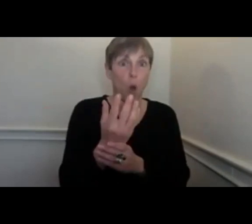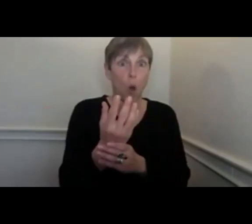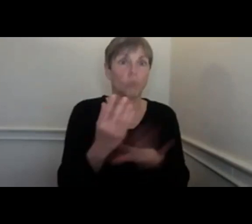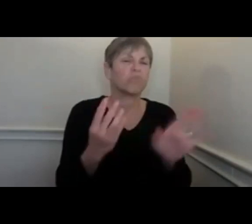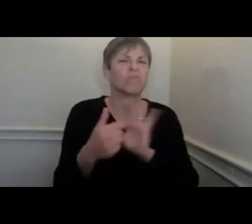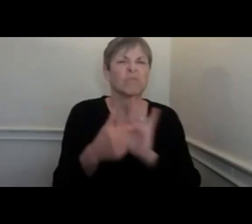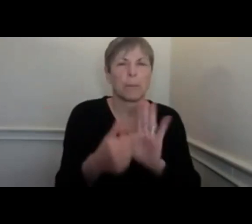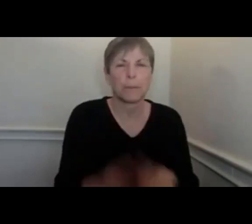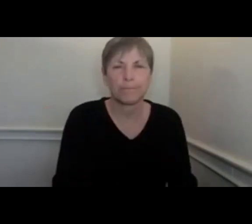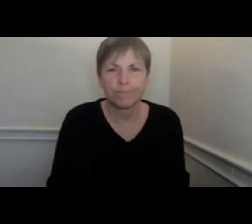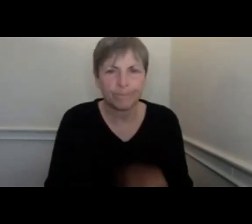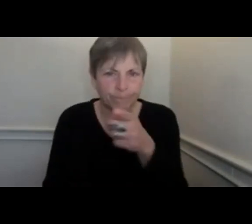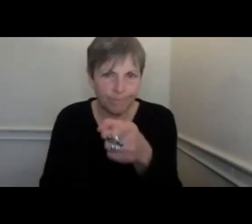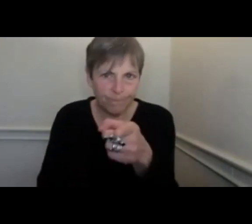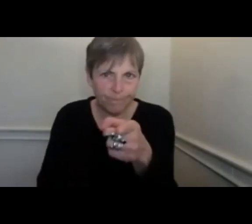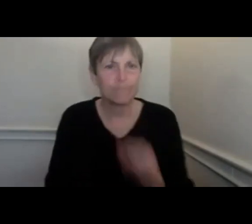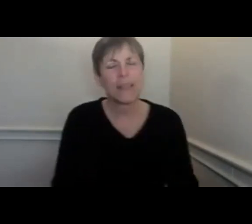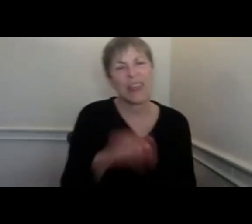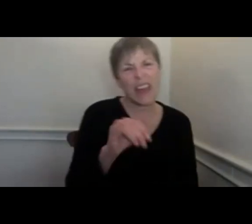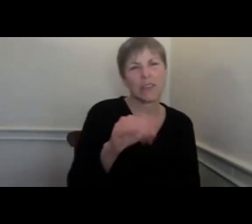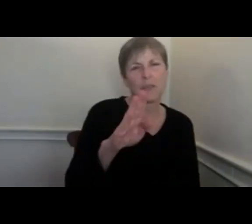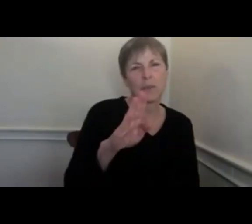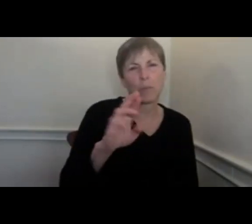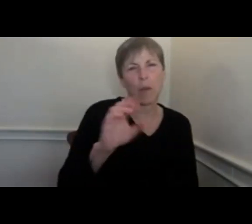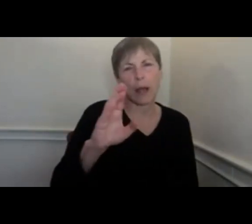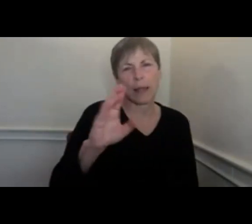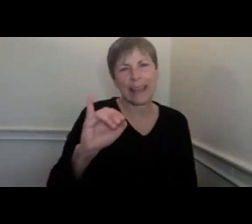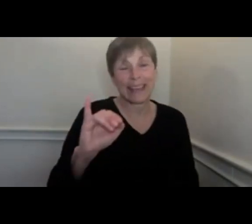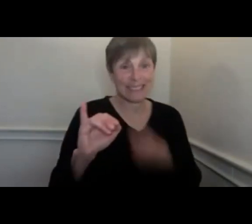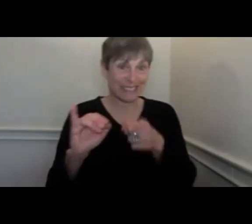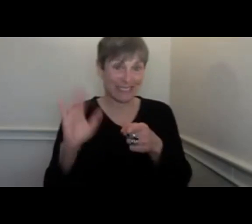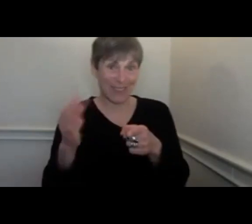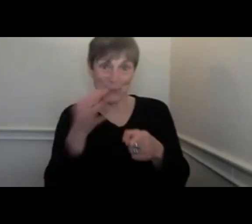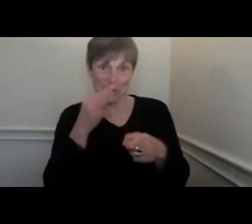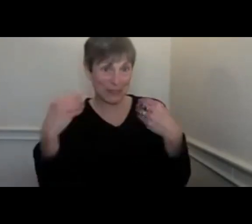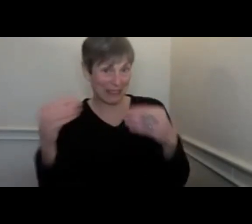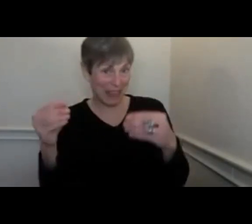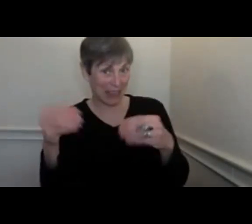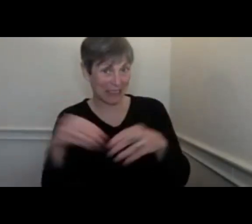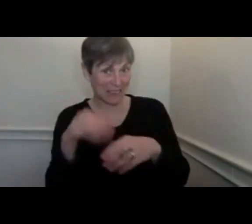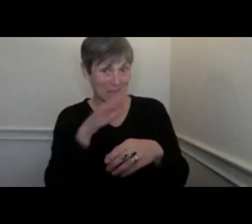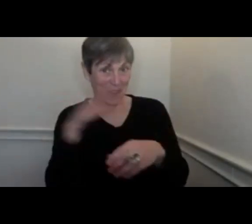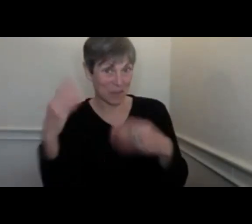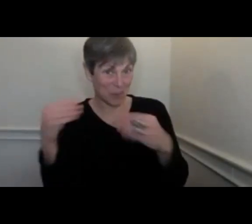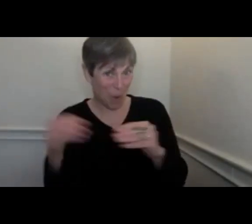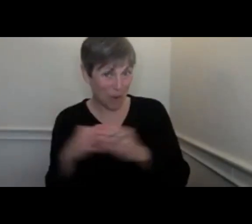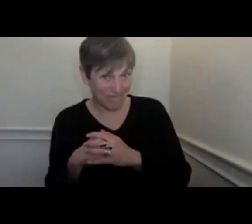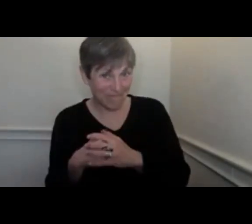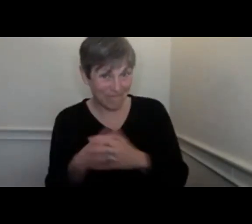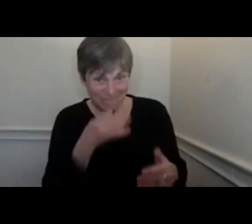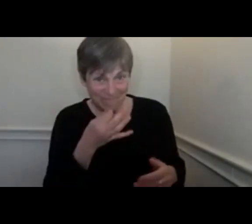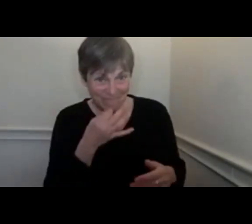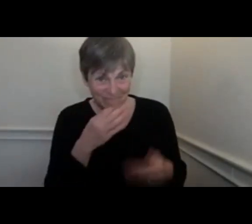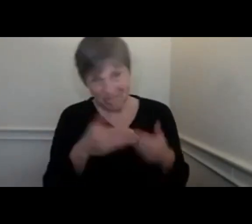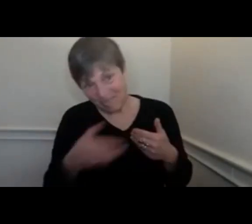Piracicaba broccoli, also in a six pack that we'll be sharing with some beautiful human at our garden store in the